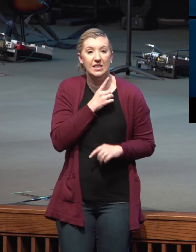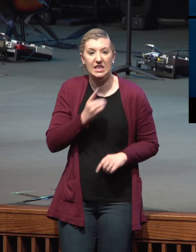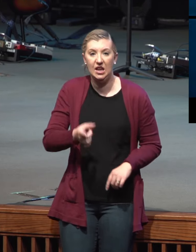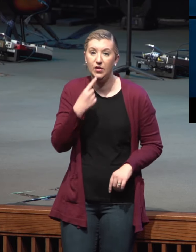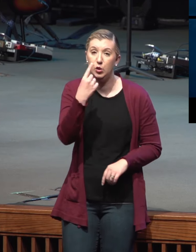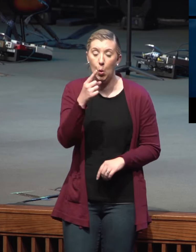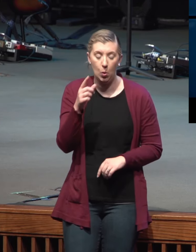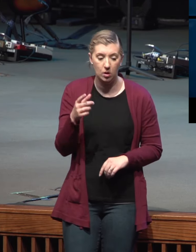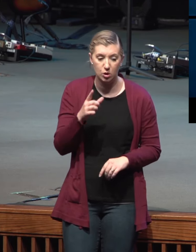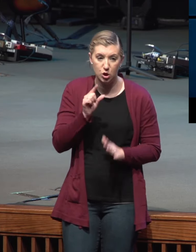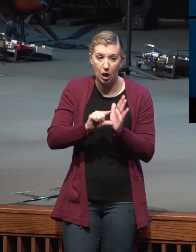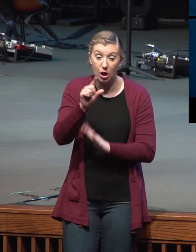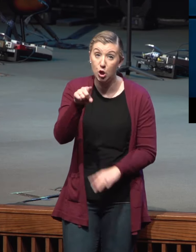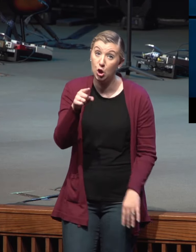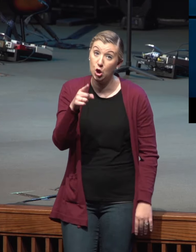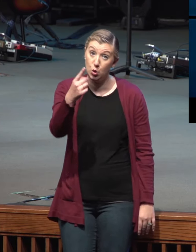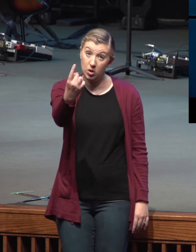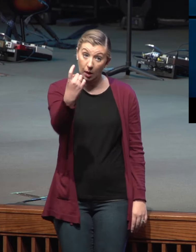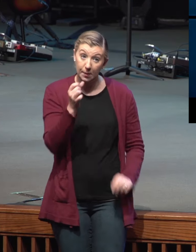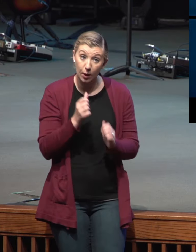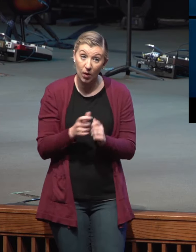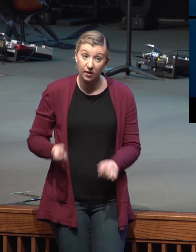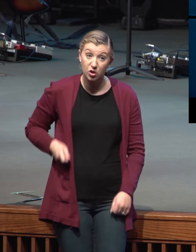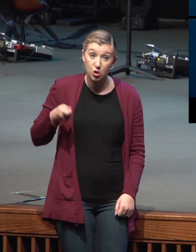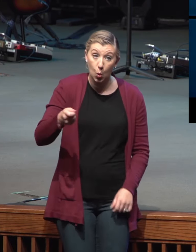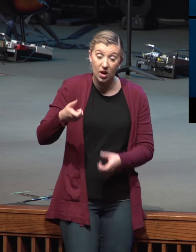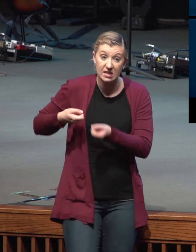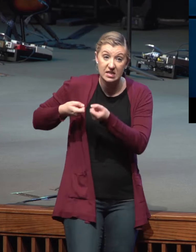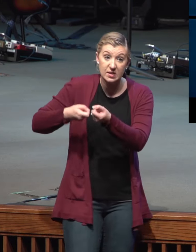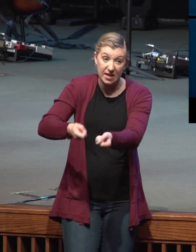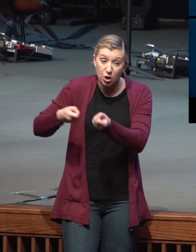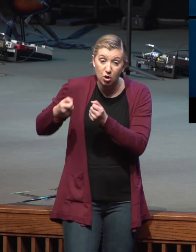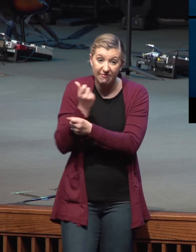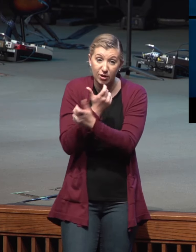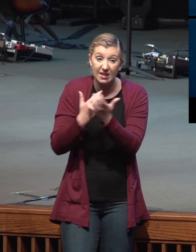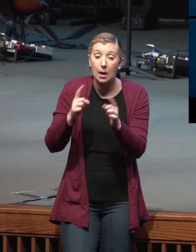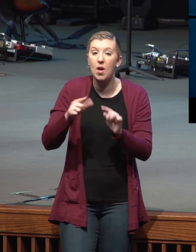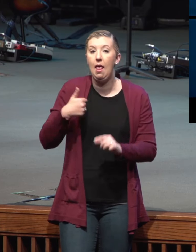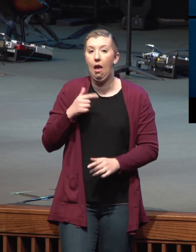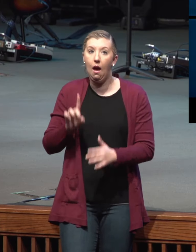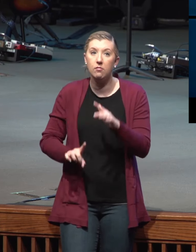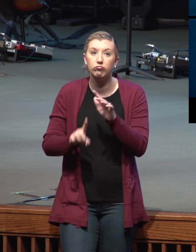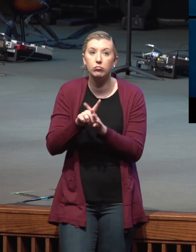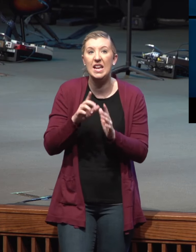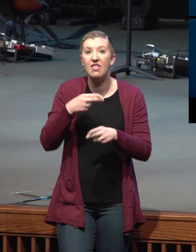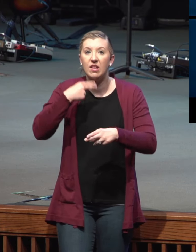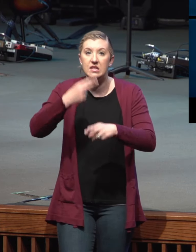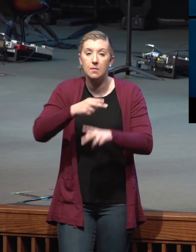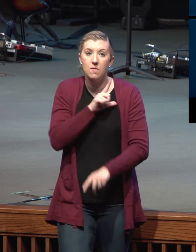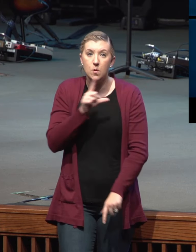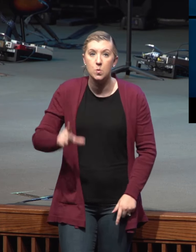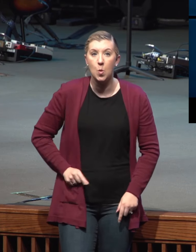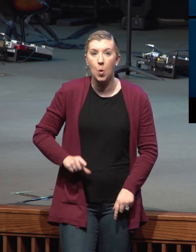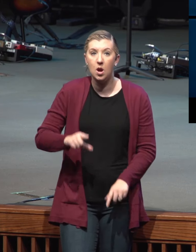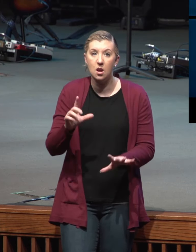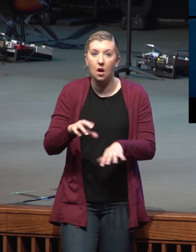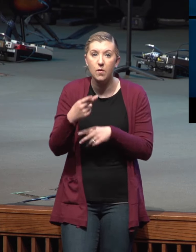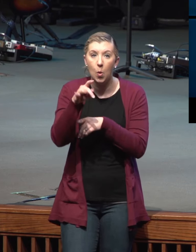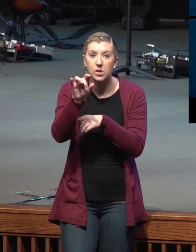Philistine, you come to me with a sword and with a spear and with a javelin, but I come to you in the name of the Lord of